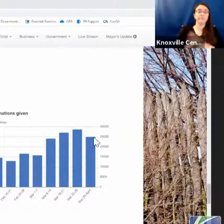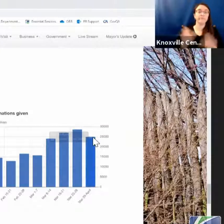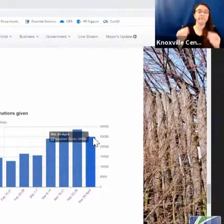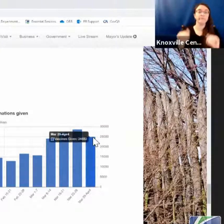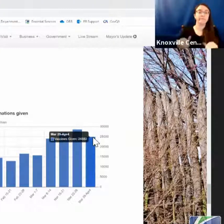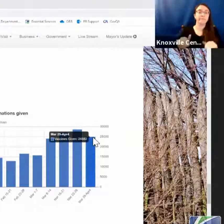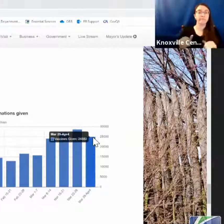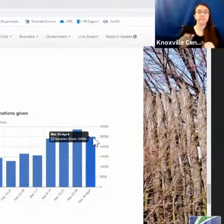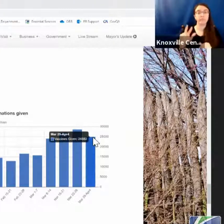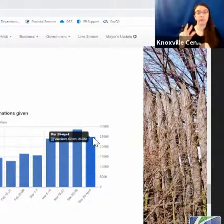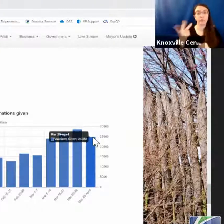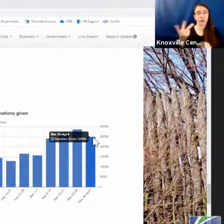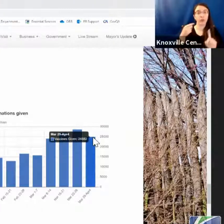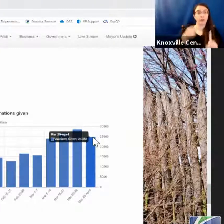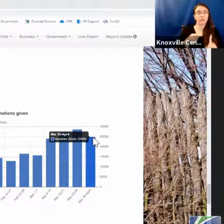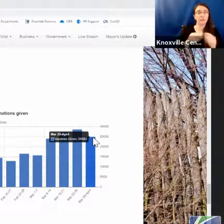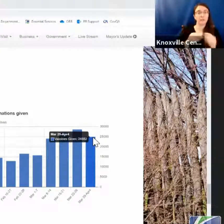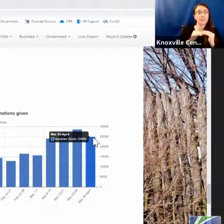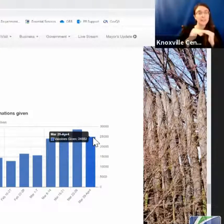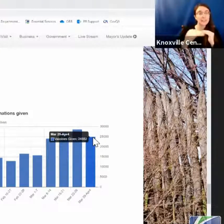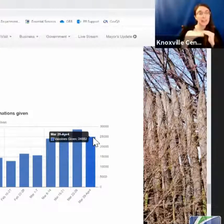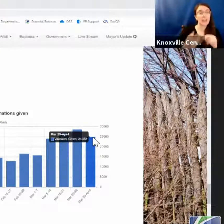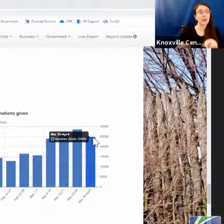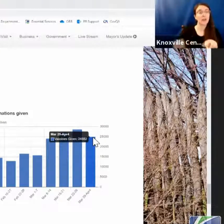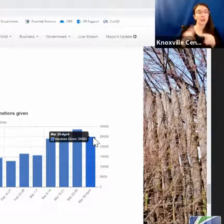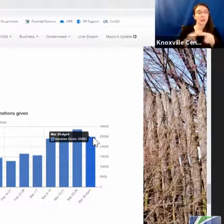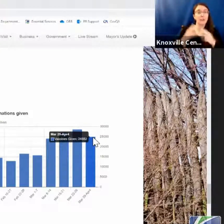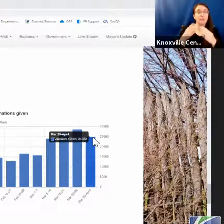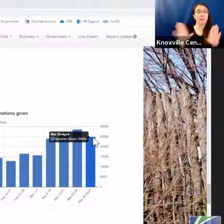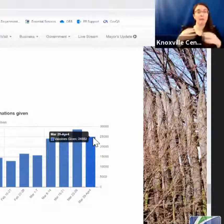increased public health capabilities.